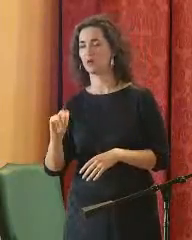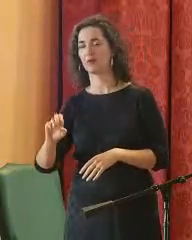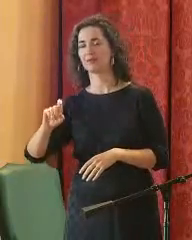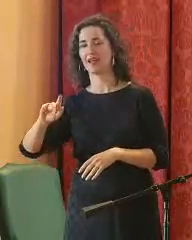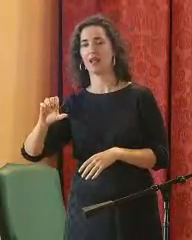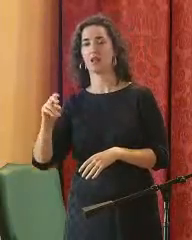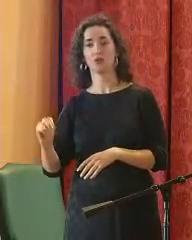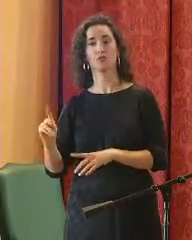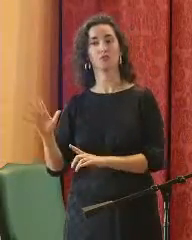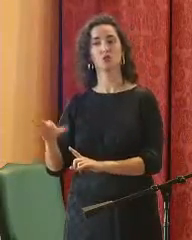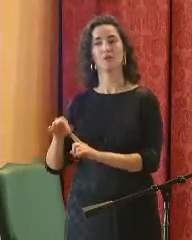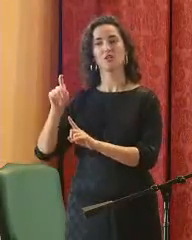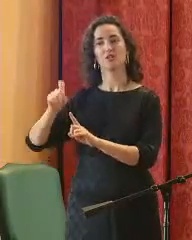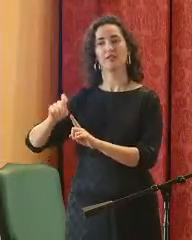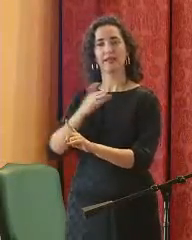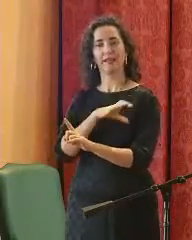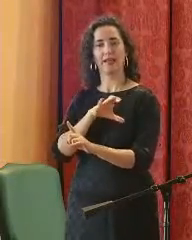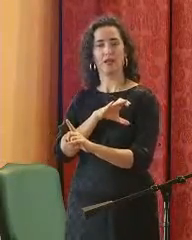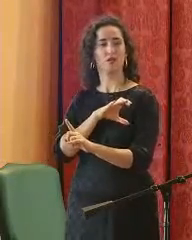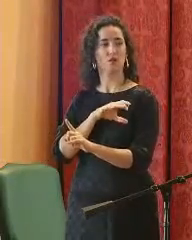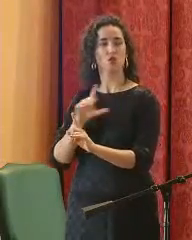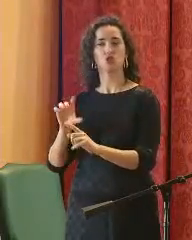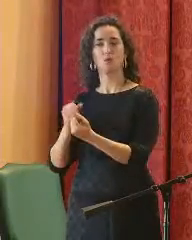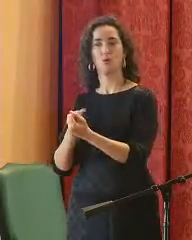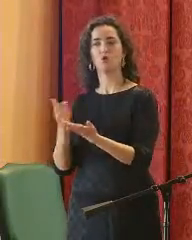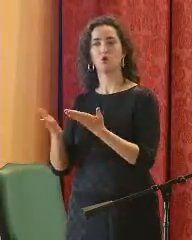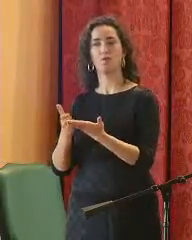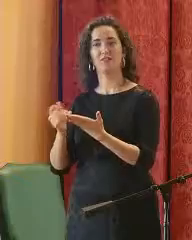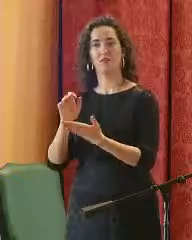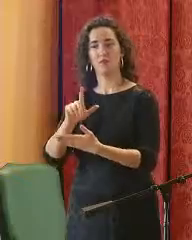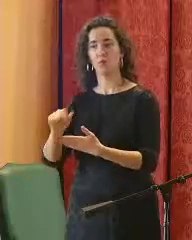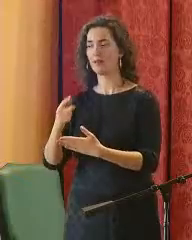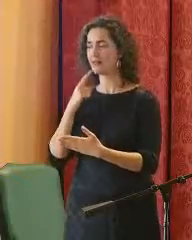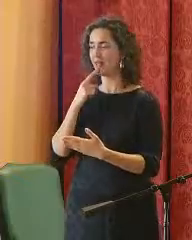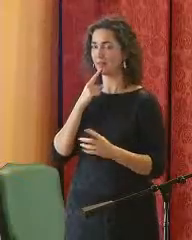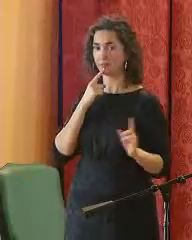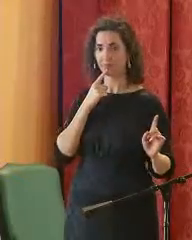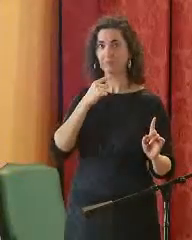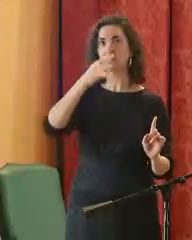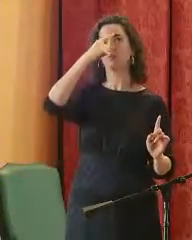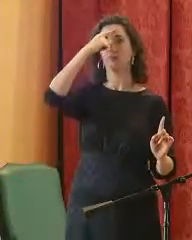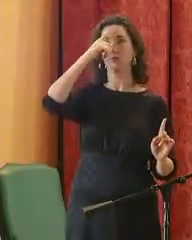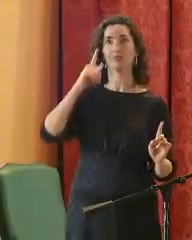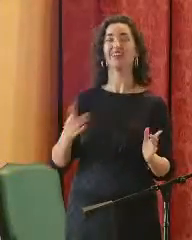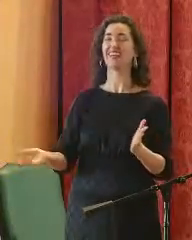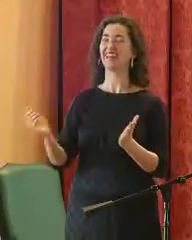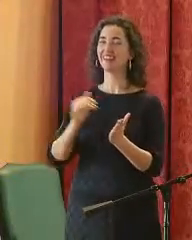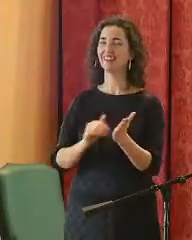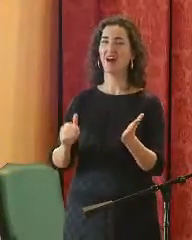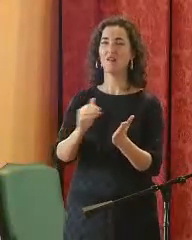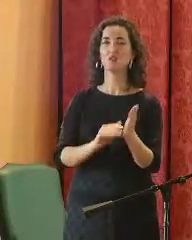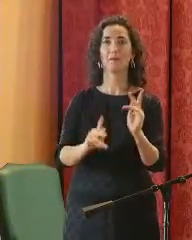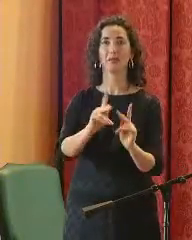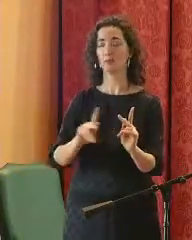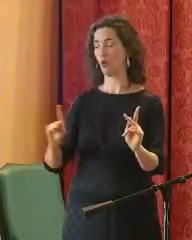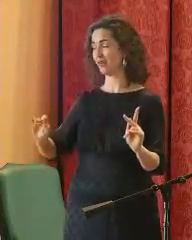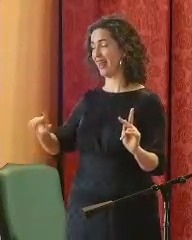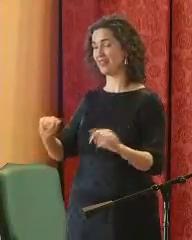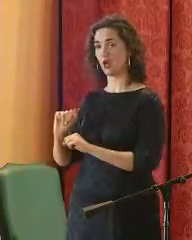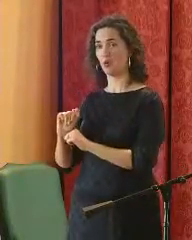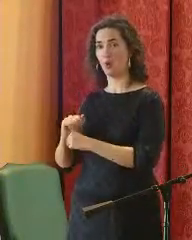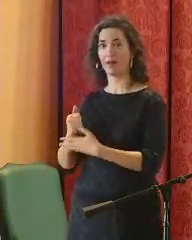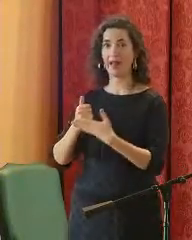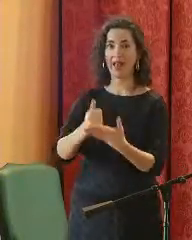Parent Support Services of Louisiana said she is overwhelmed when she thinks of the thousands of people Kathy's work